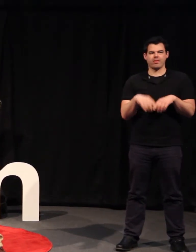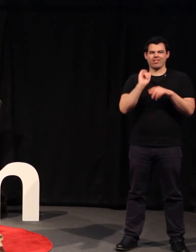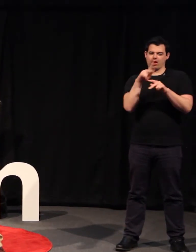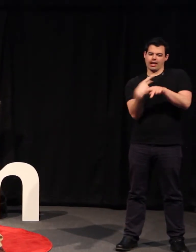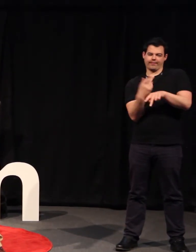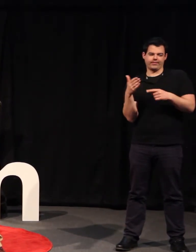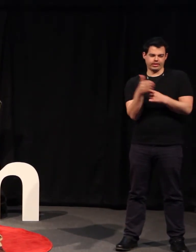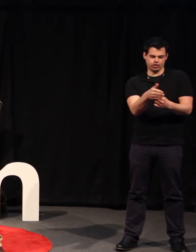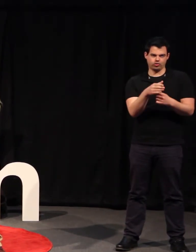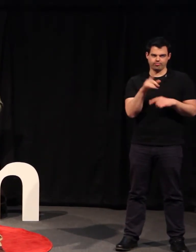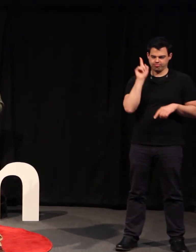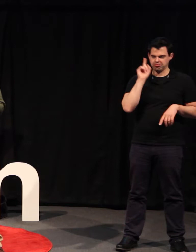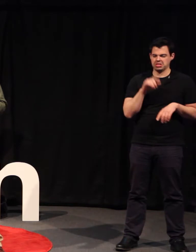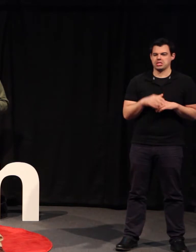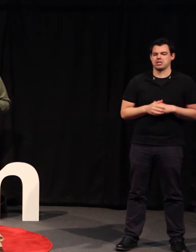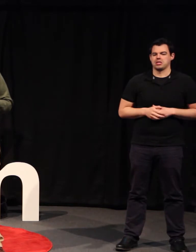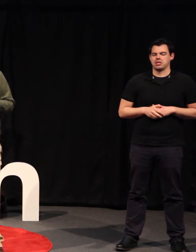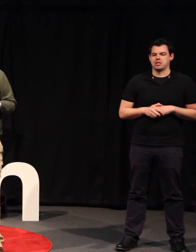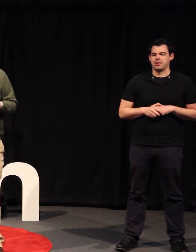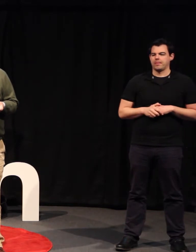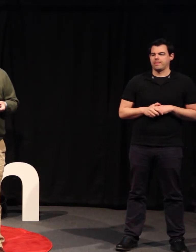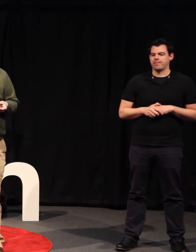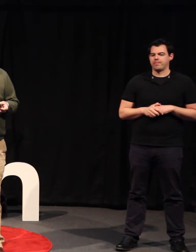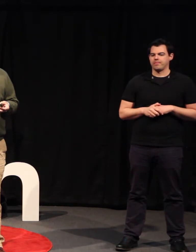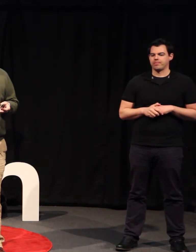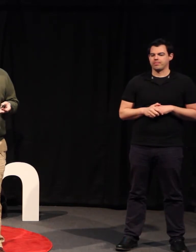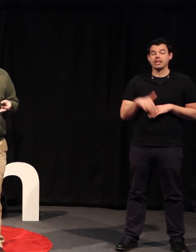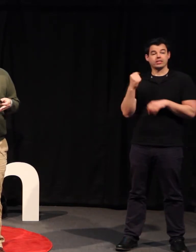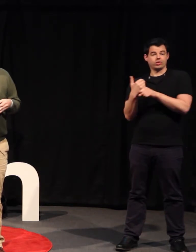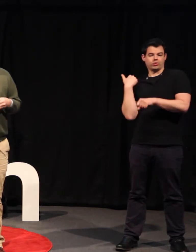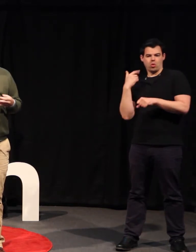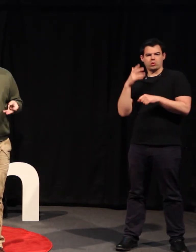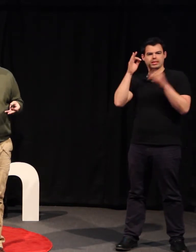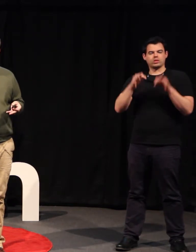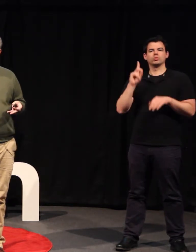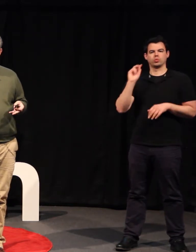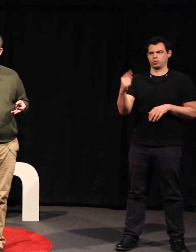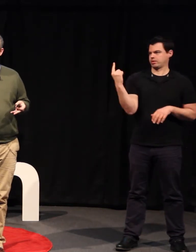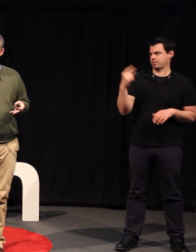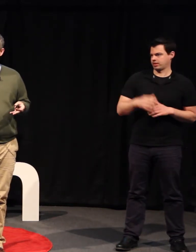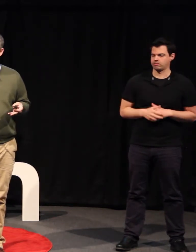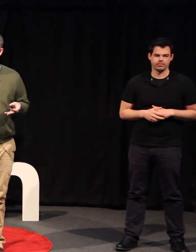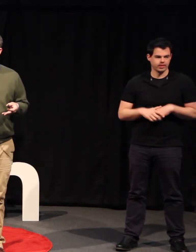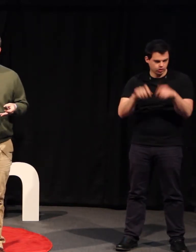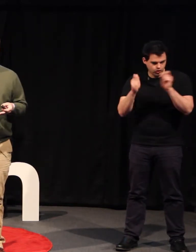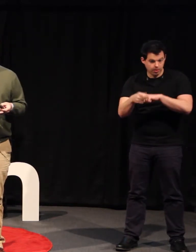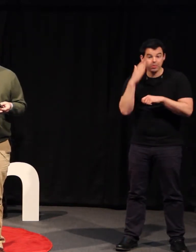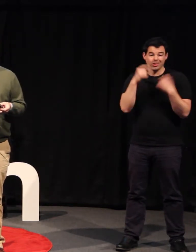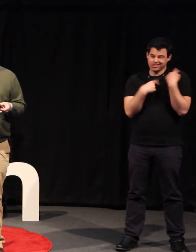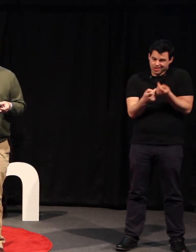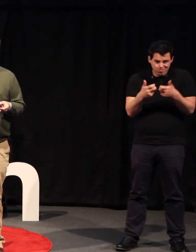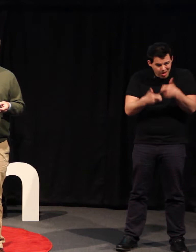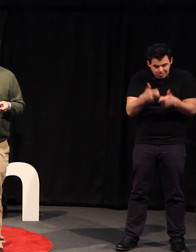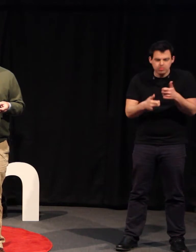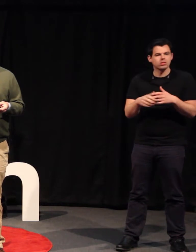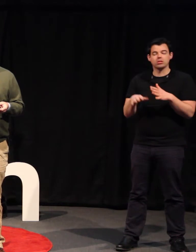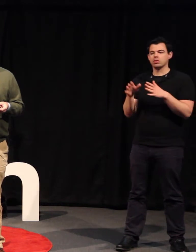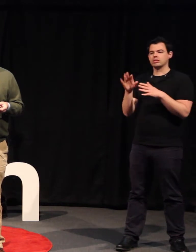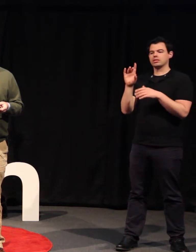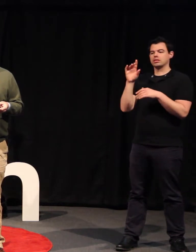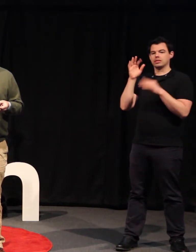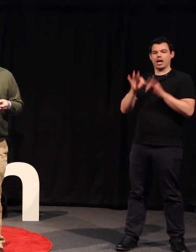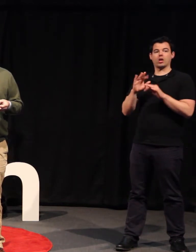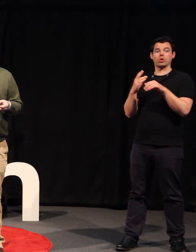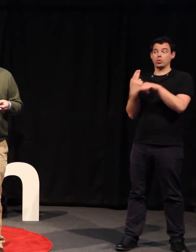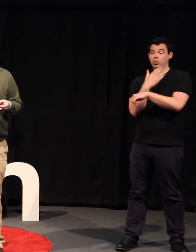something about it. So about 10 years ago, this plant was upgraded. Instead of using the technology that had been there for decades, they put in a new